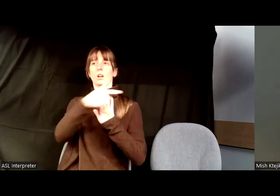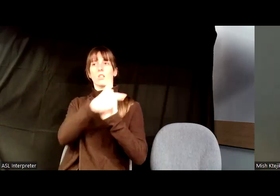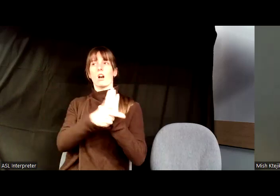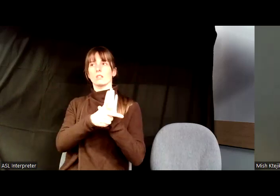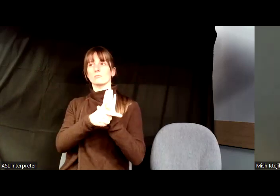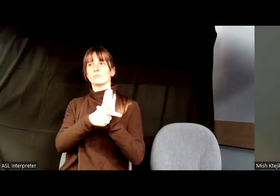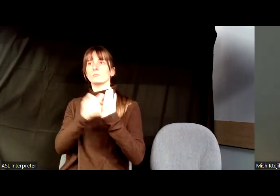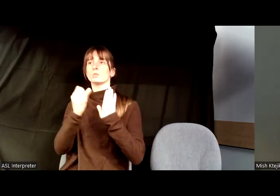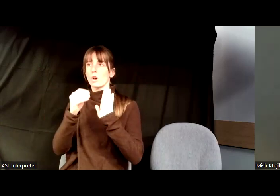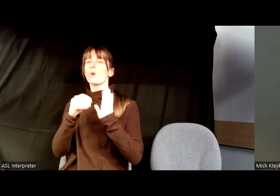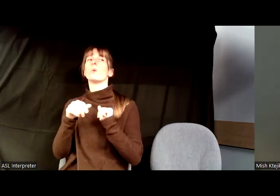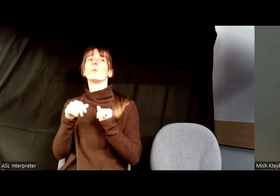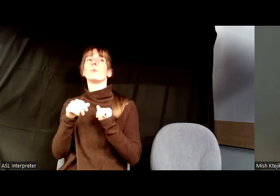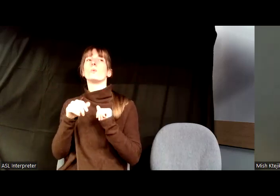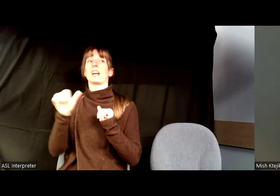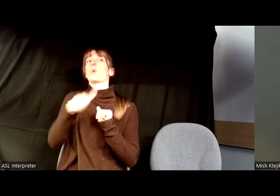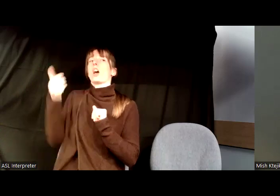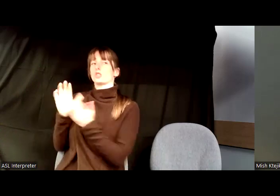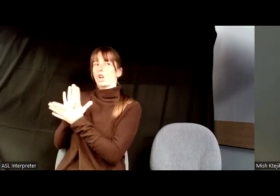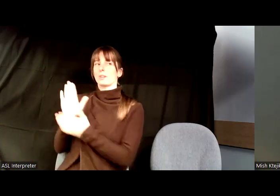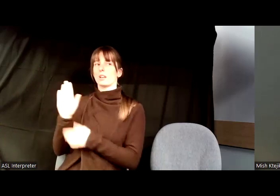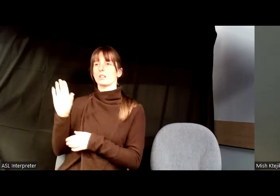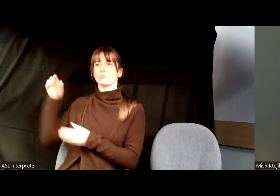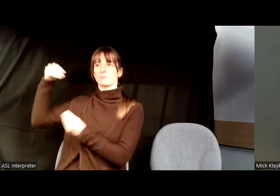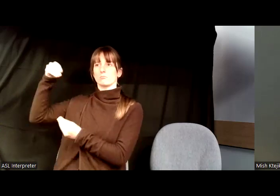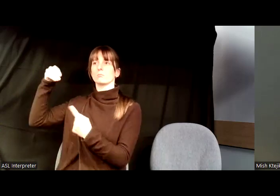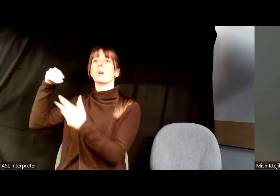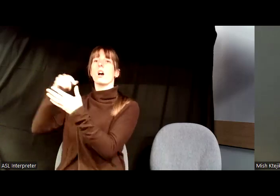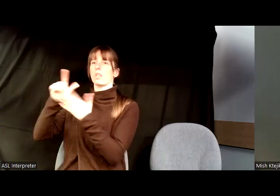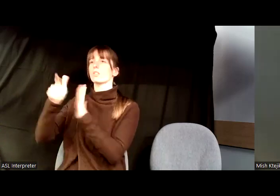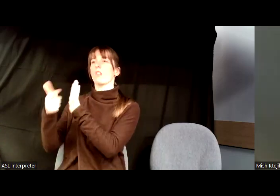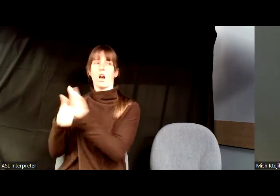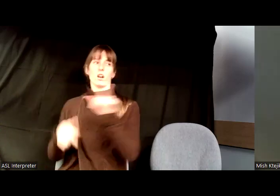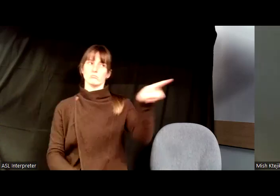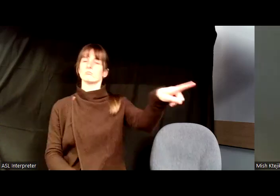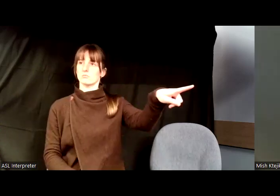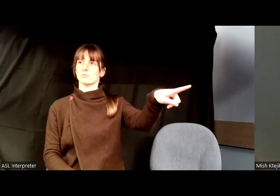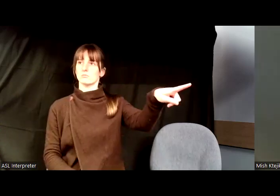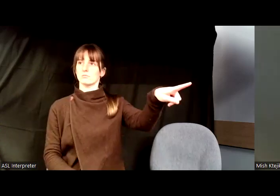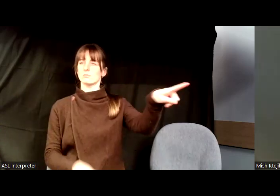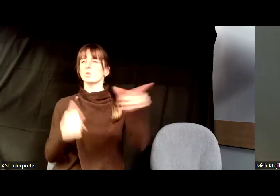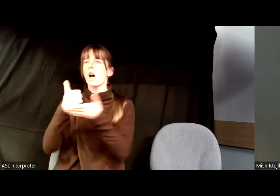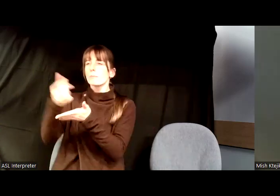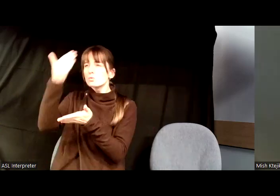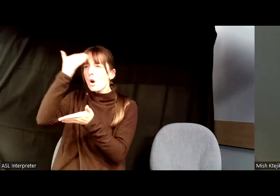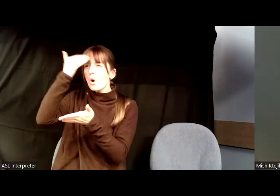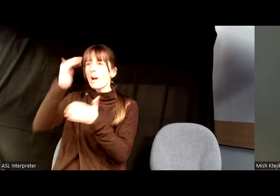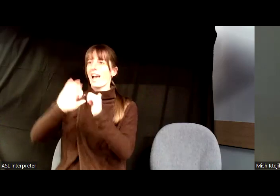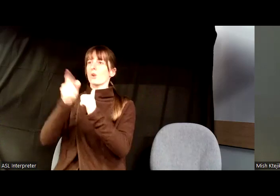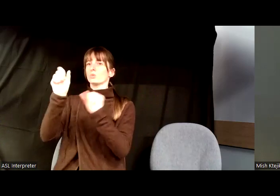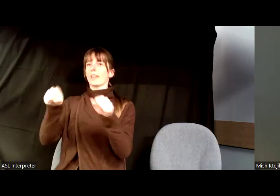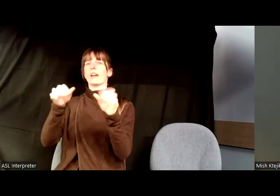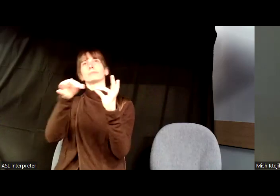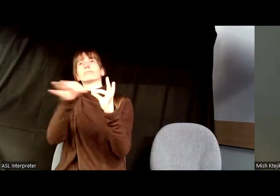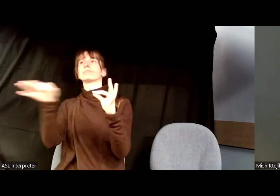parameters, what rules you can write. So this would say a medical